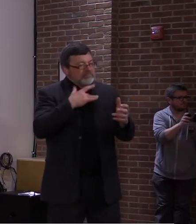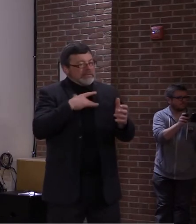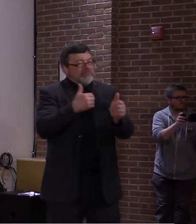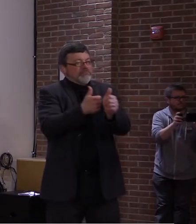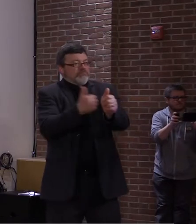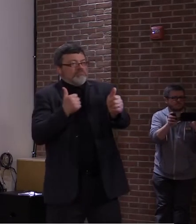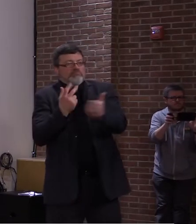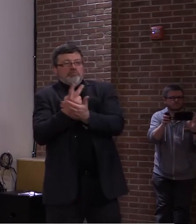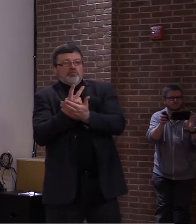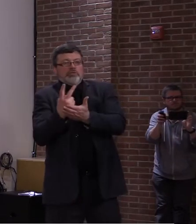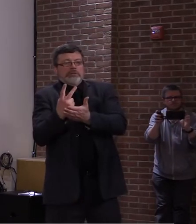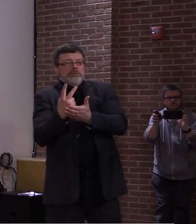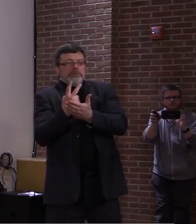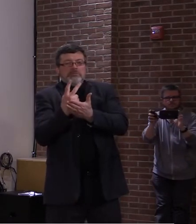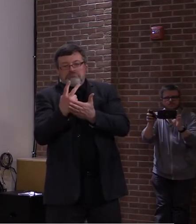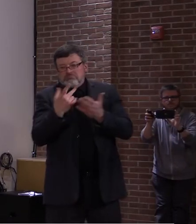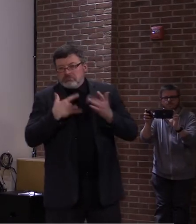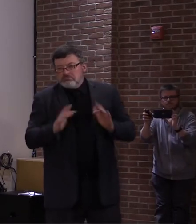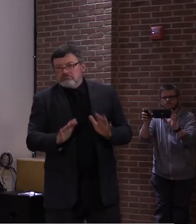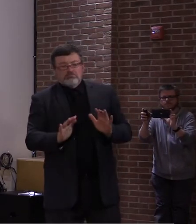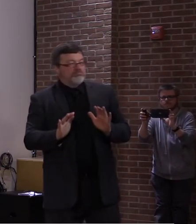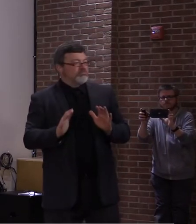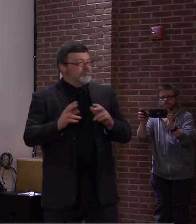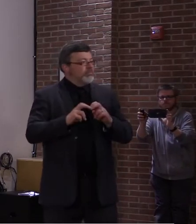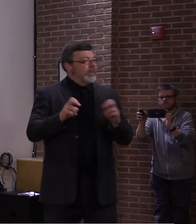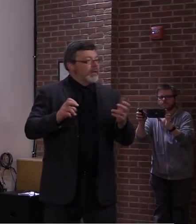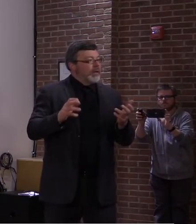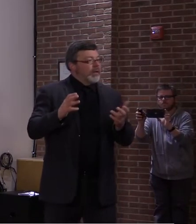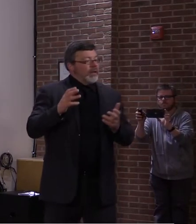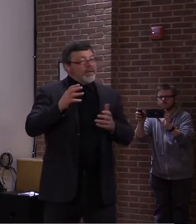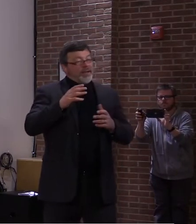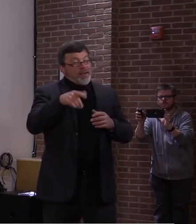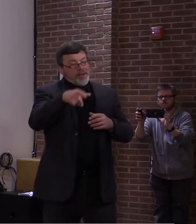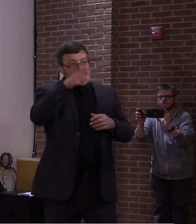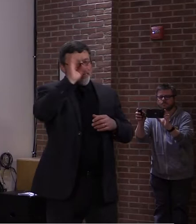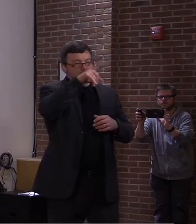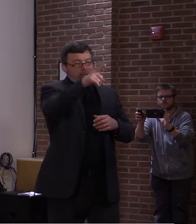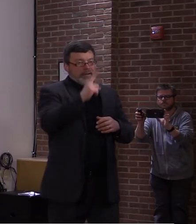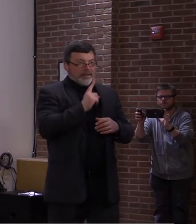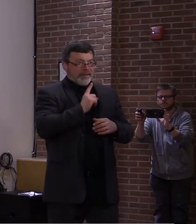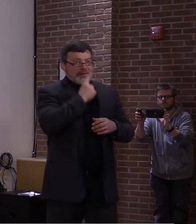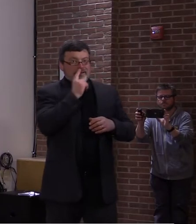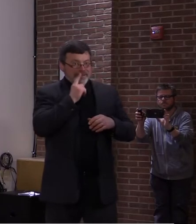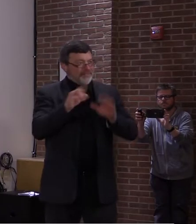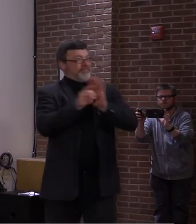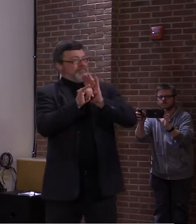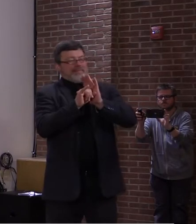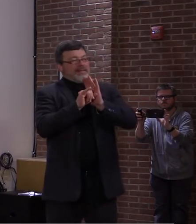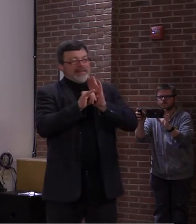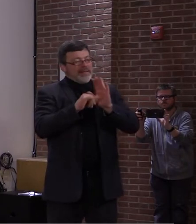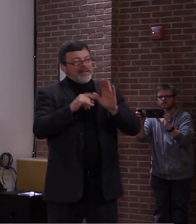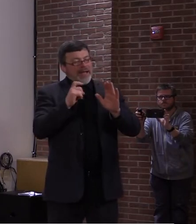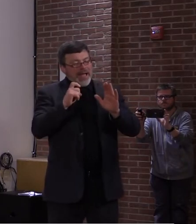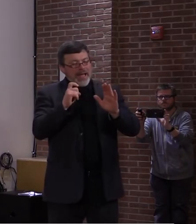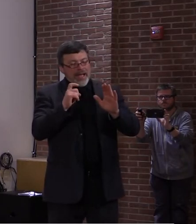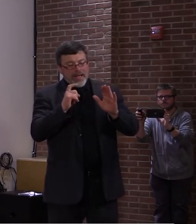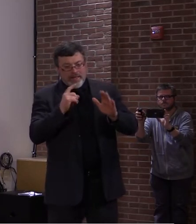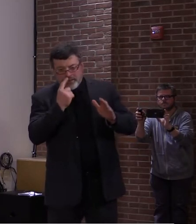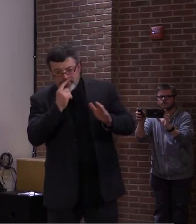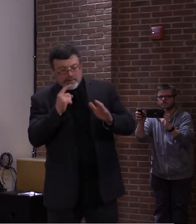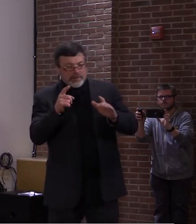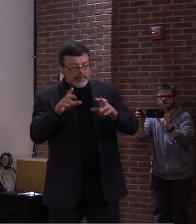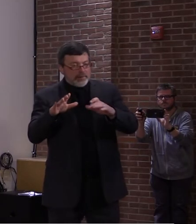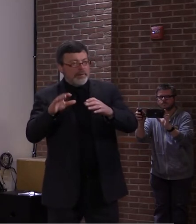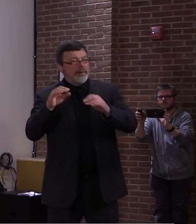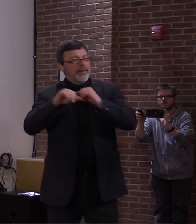the same day. It takes a couple weeks. So the most recent rendition of that, it was still below